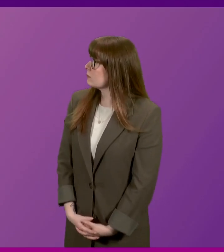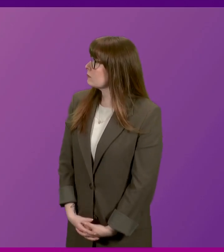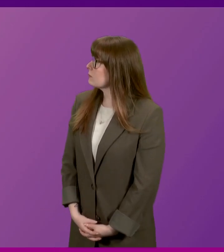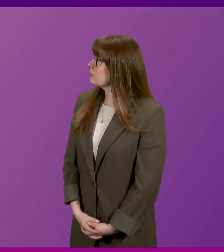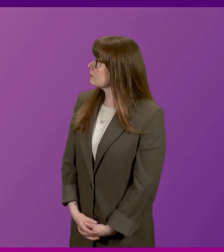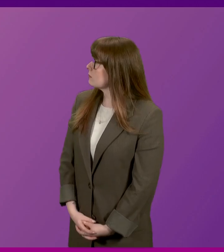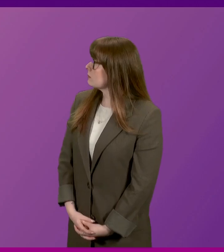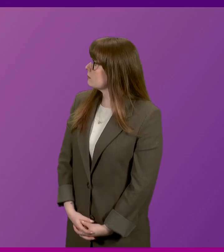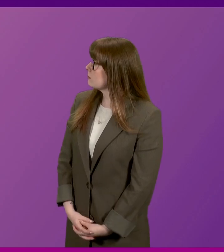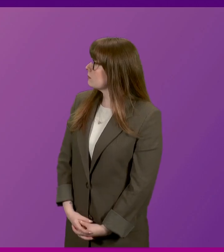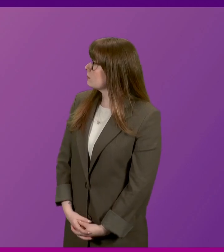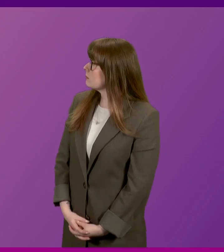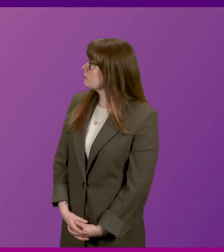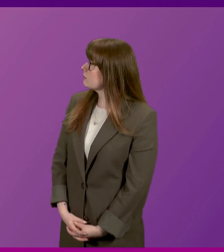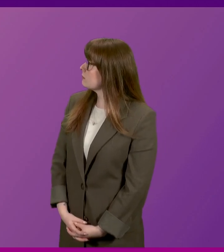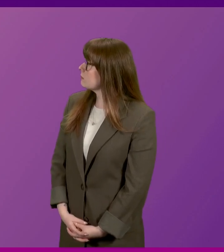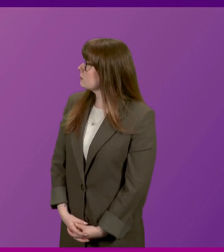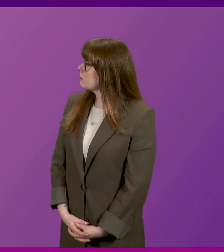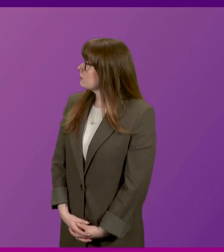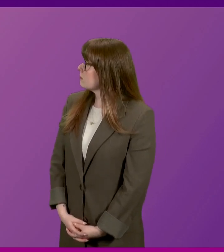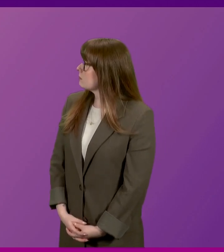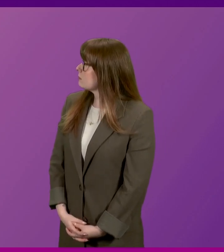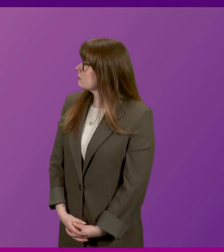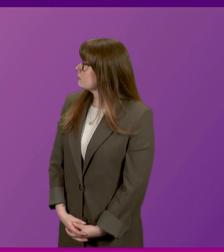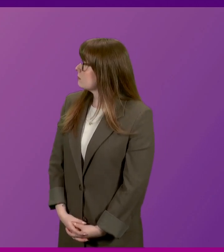Yeah, so I would like to see more workshops